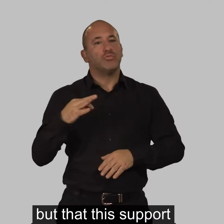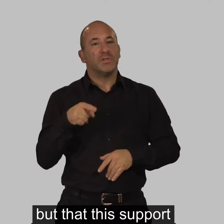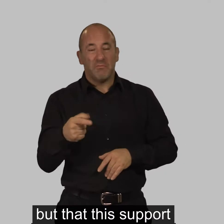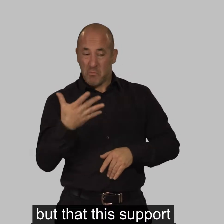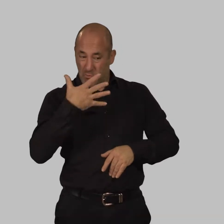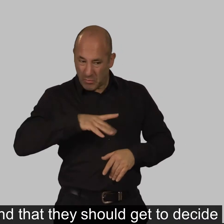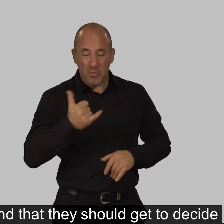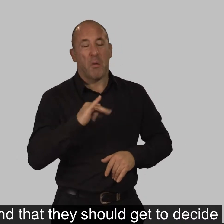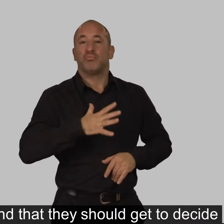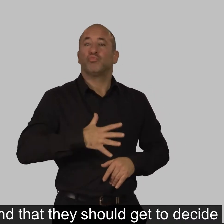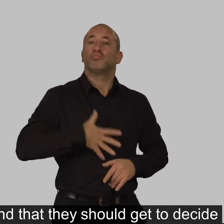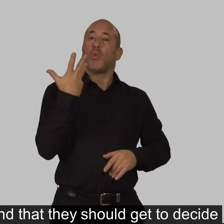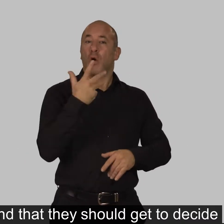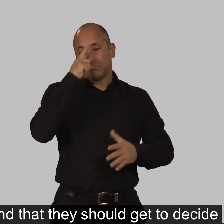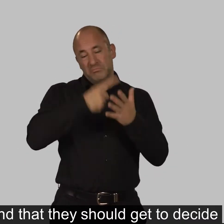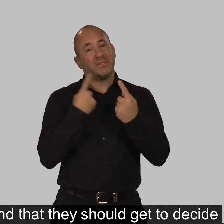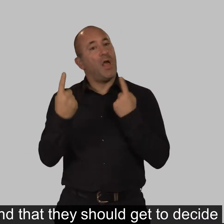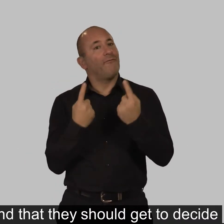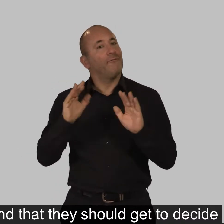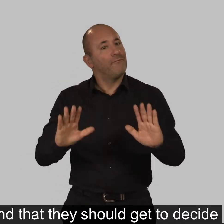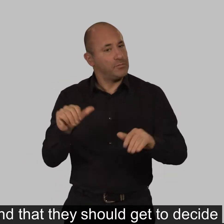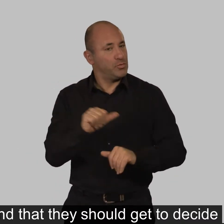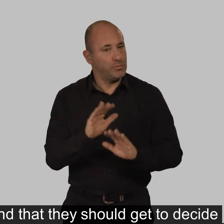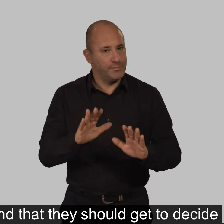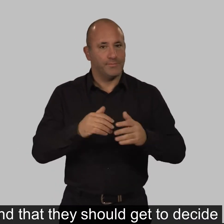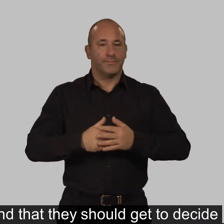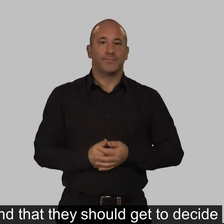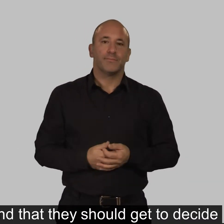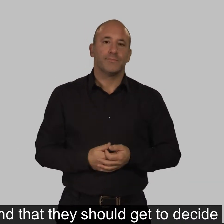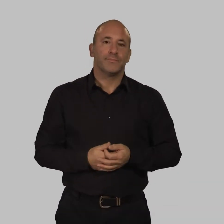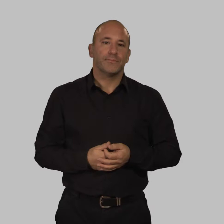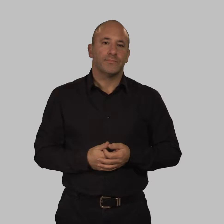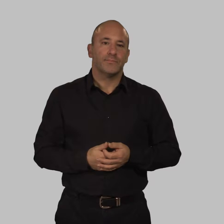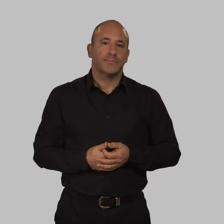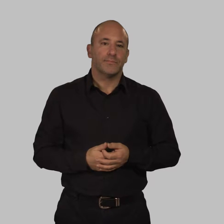voluntary, and that they should get to decide whether or not to take this support.